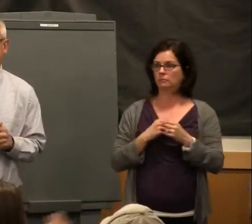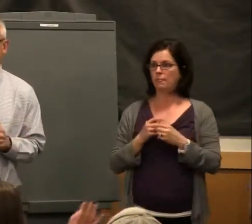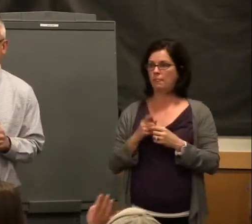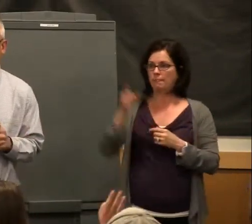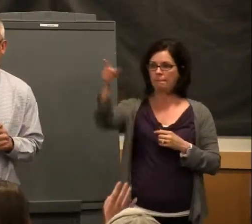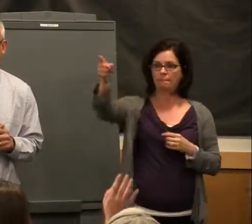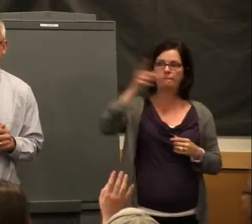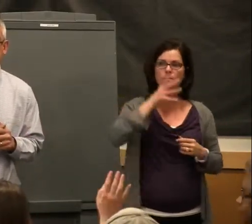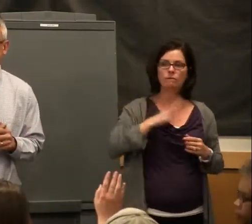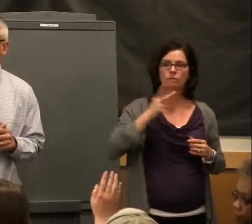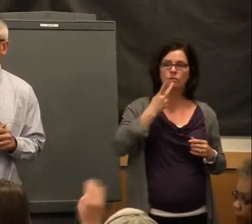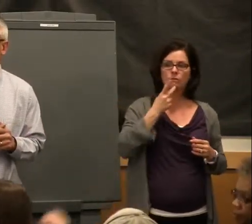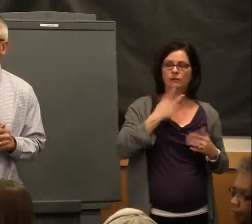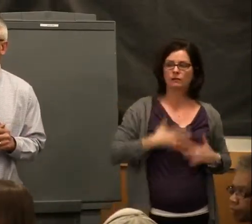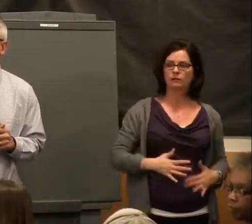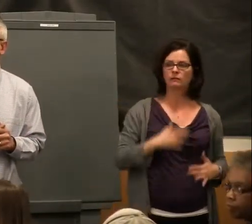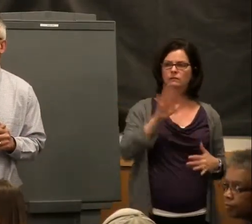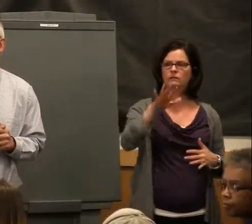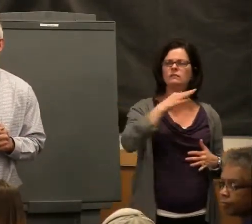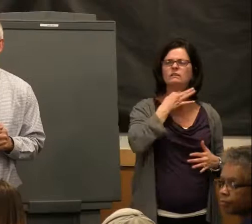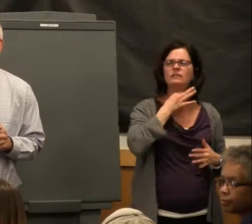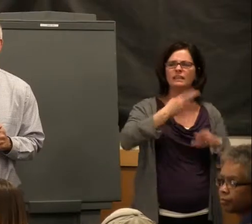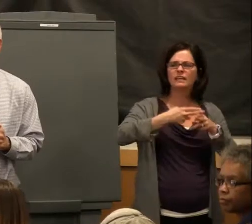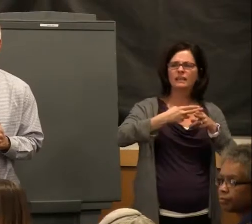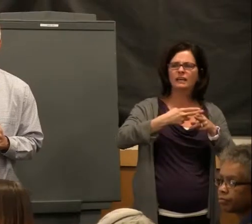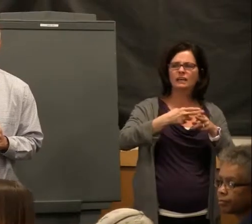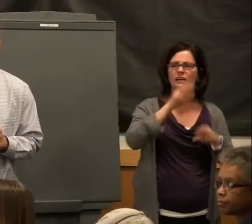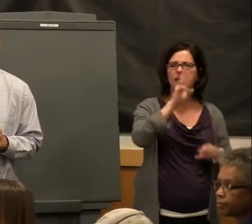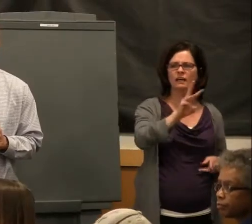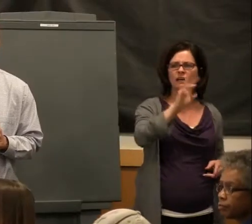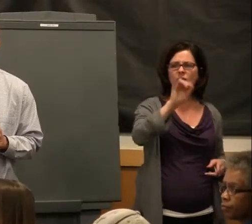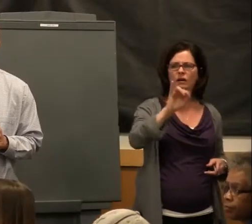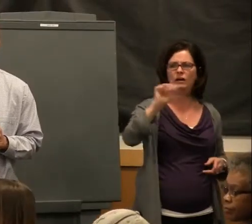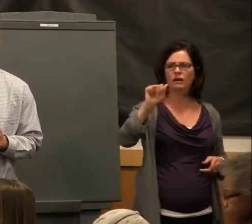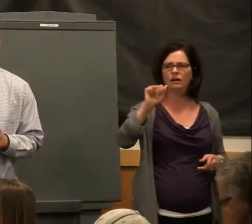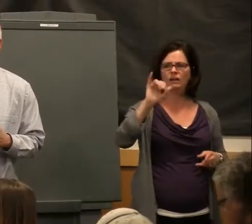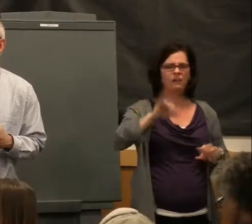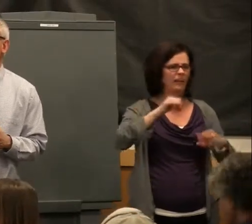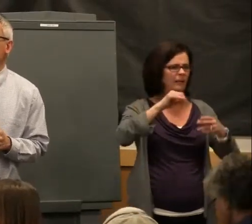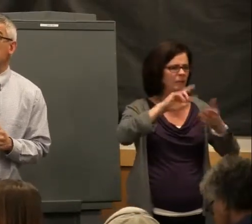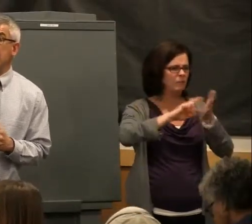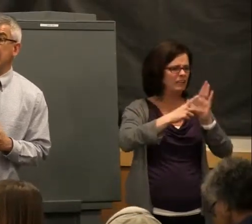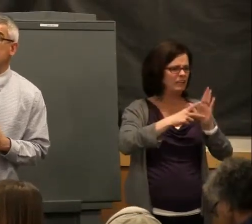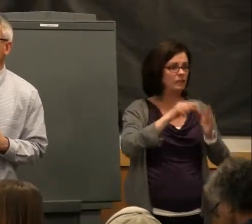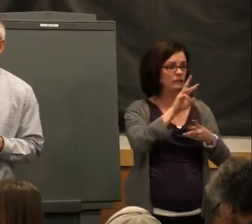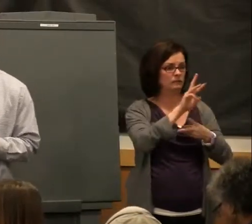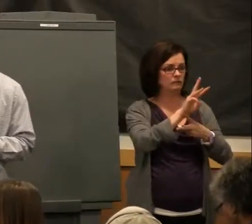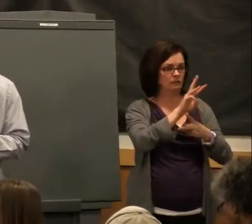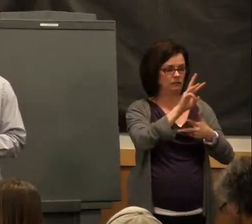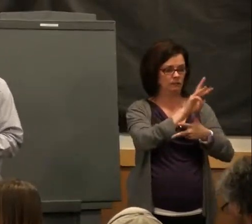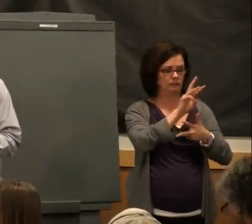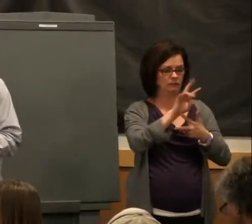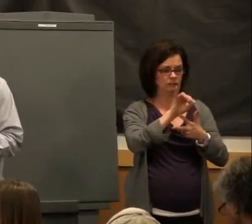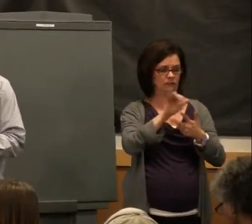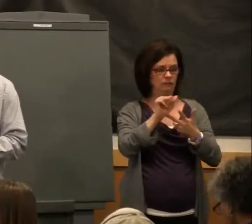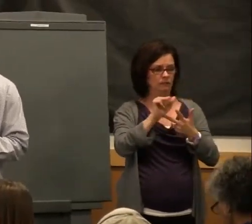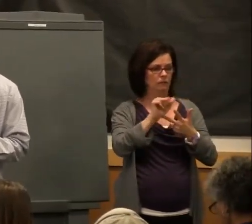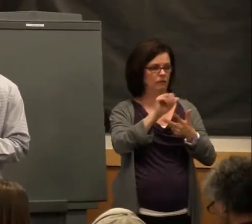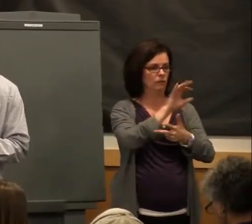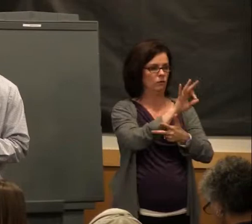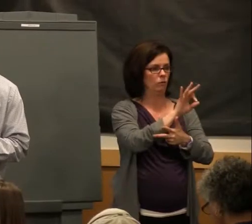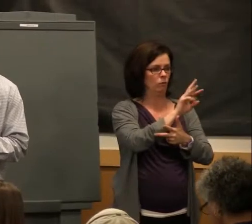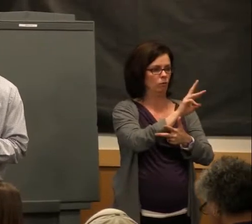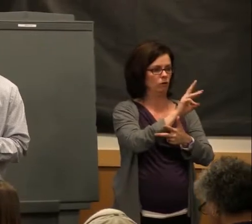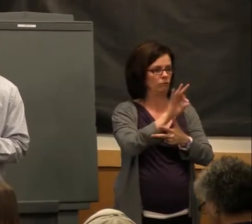What was the name of the WIA? What was that again? The WIA is Workforce